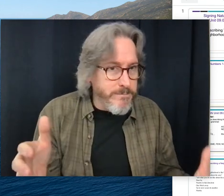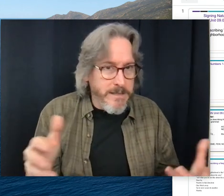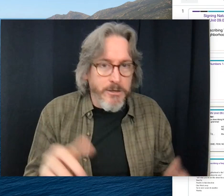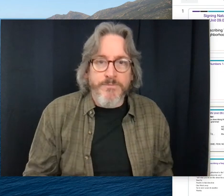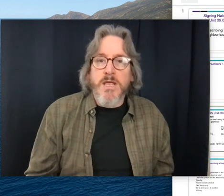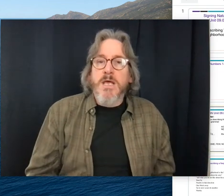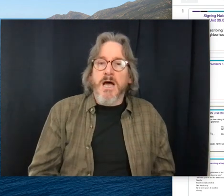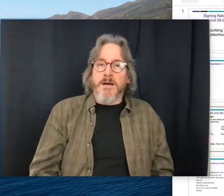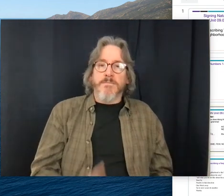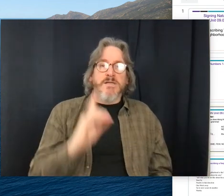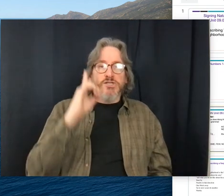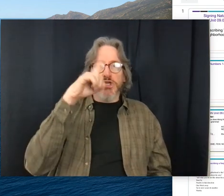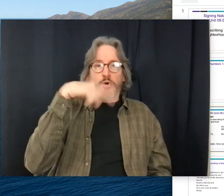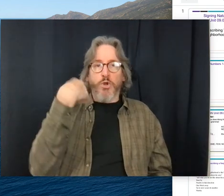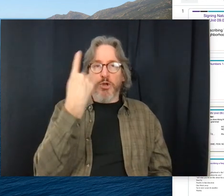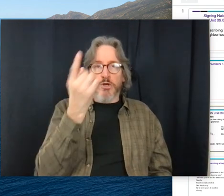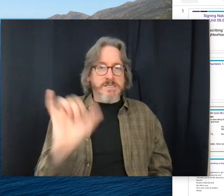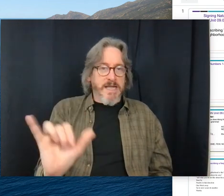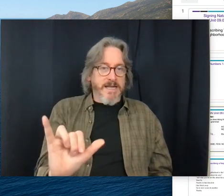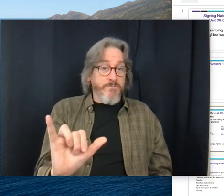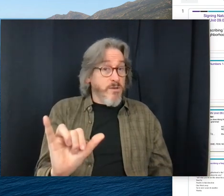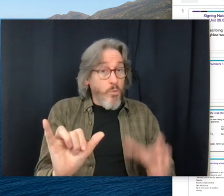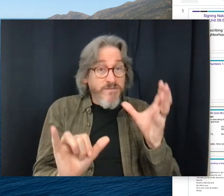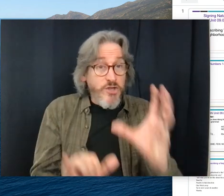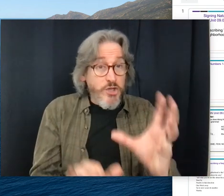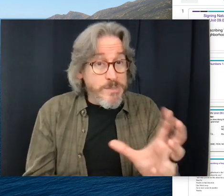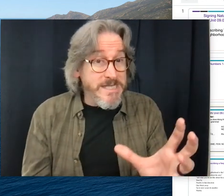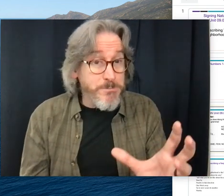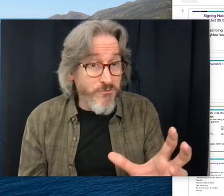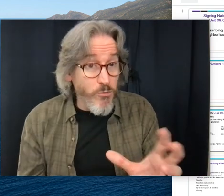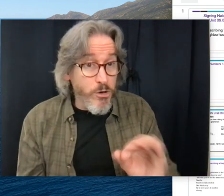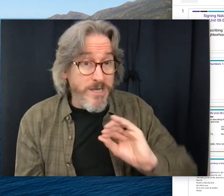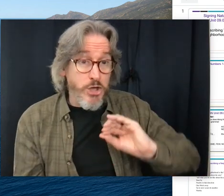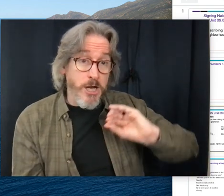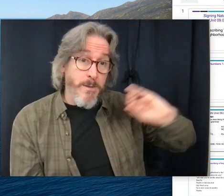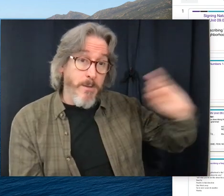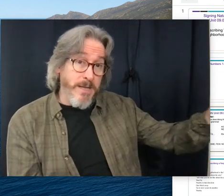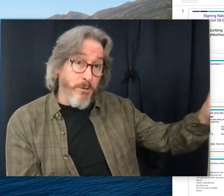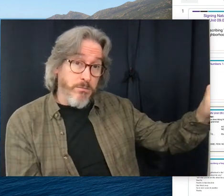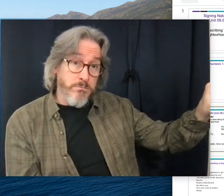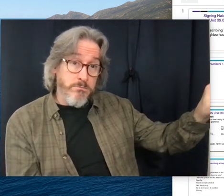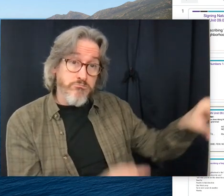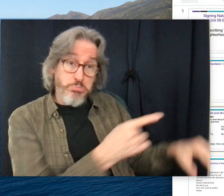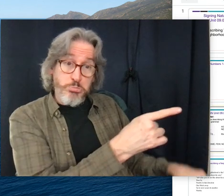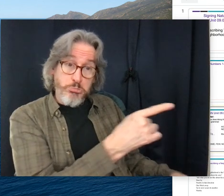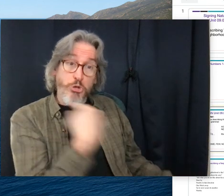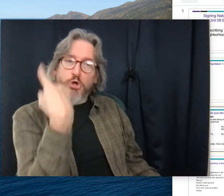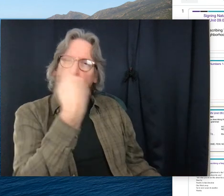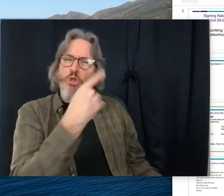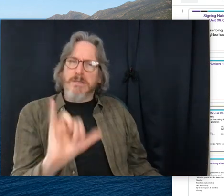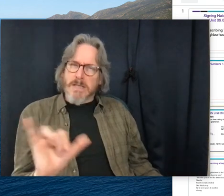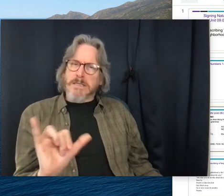Mayberry. I don't know. So looks like. We've used this before when talking about people.